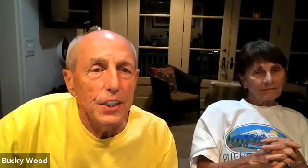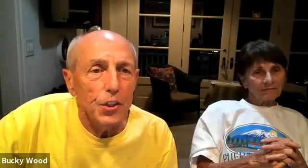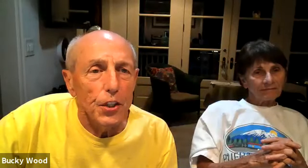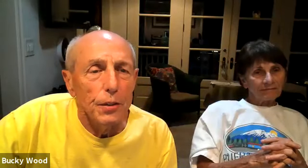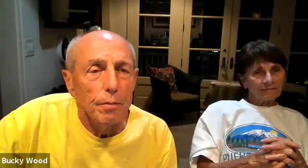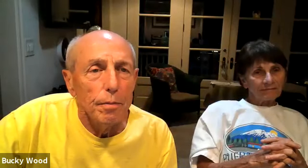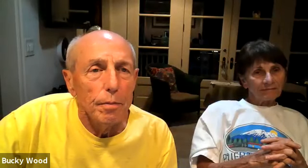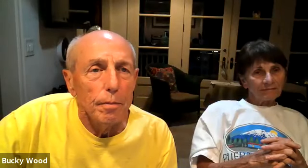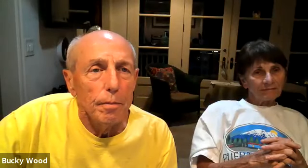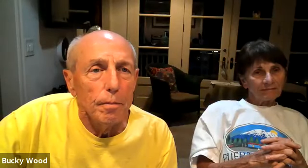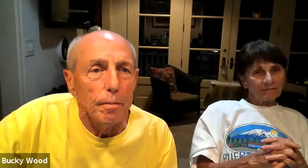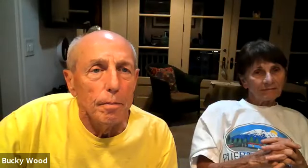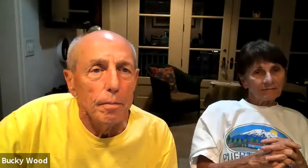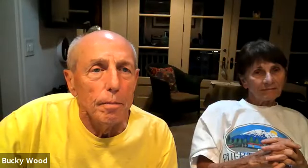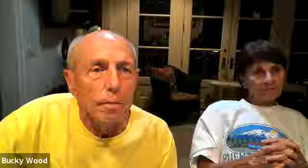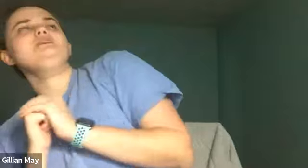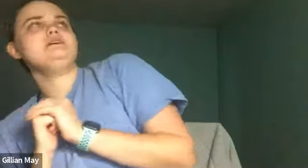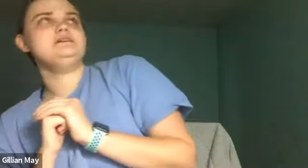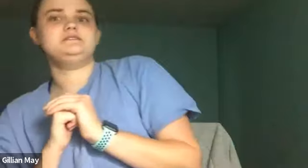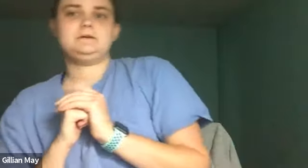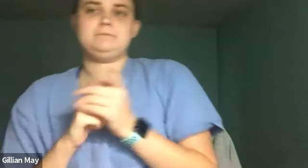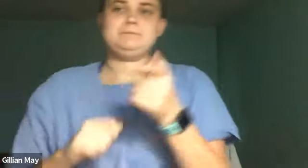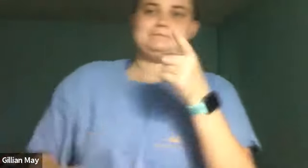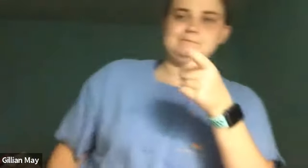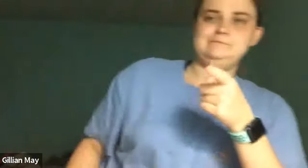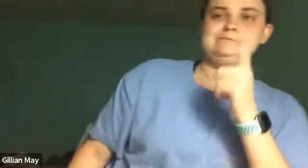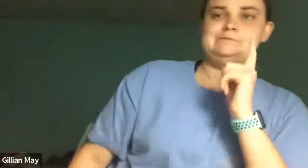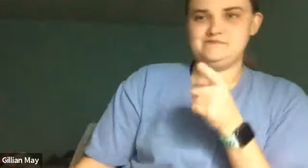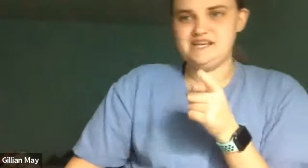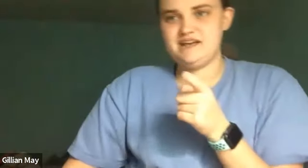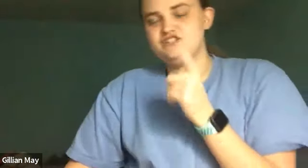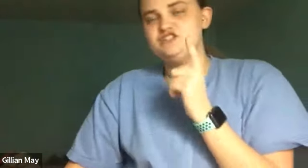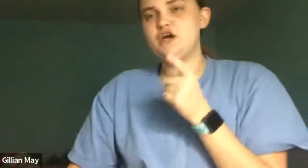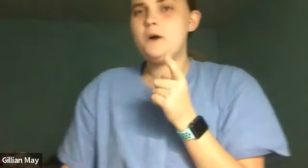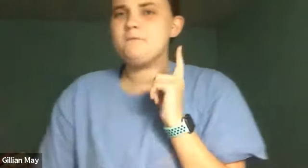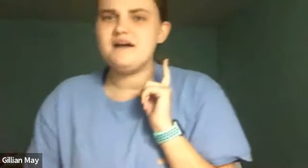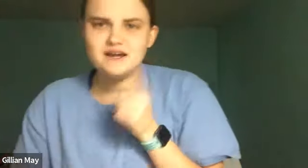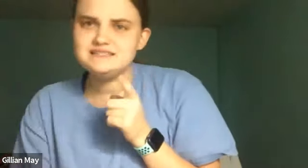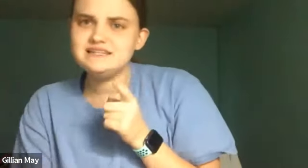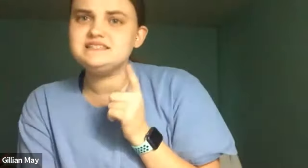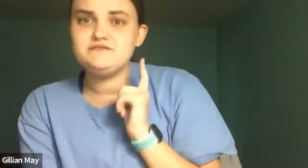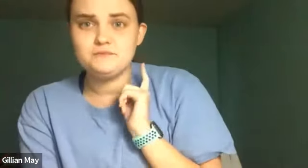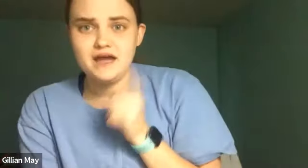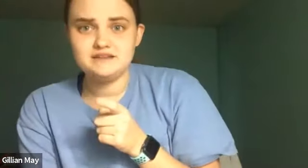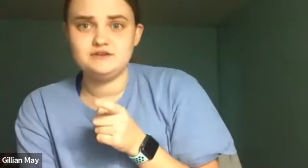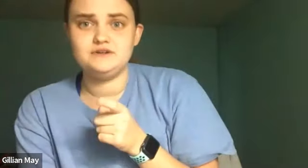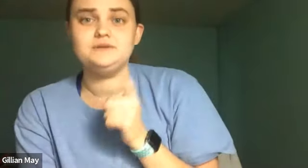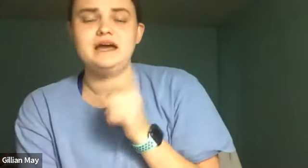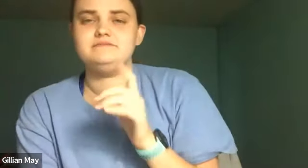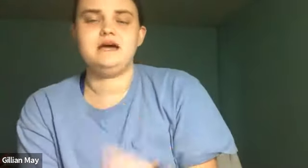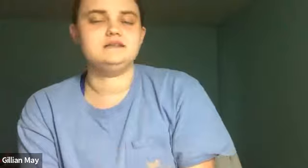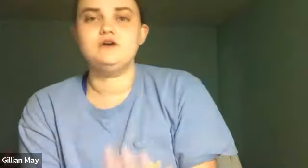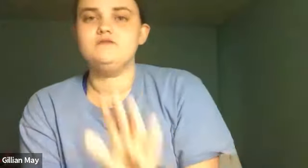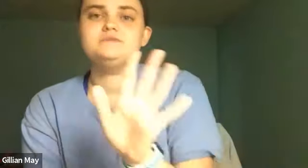Easter? Easter and Passover. Yes, so I've not seen a sign for Passover. I'm